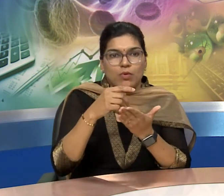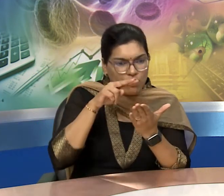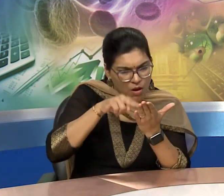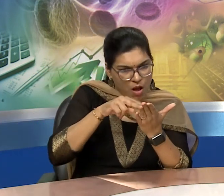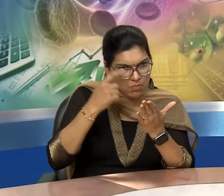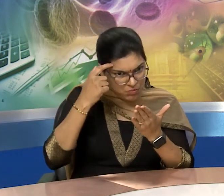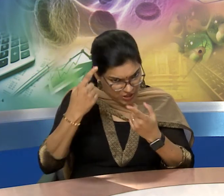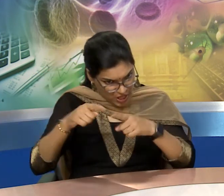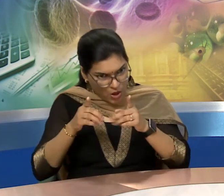of information.